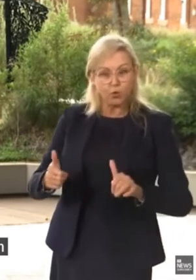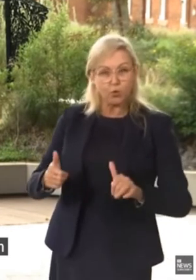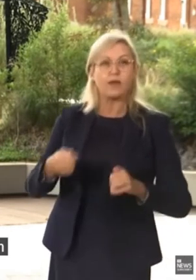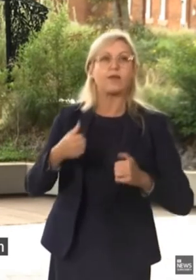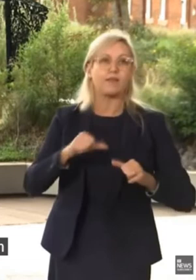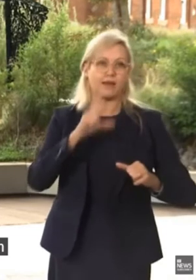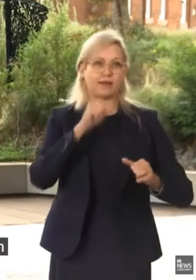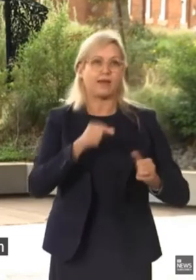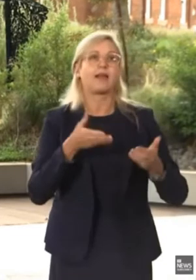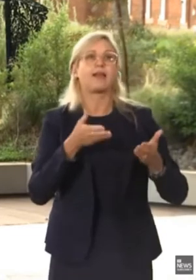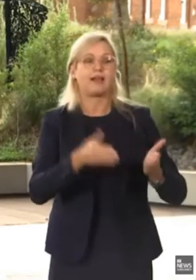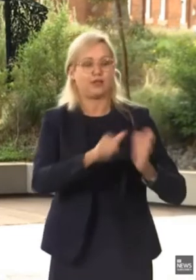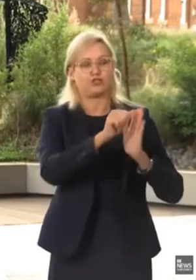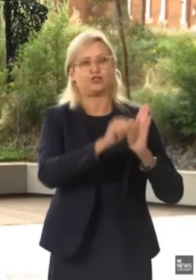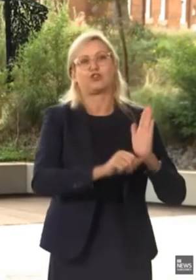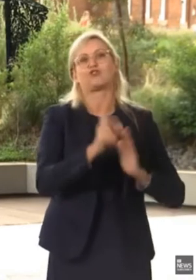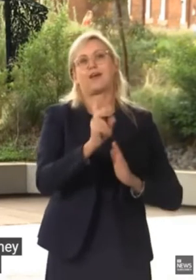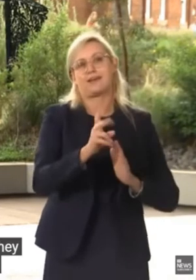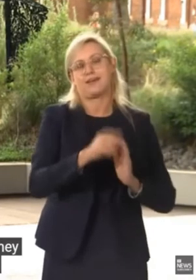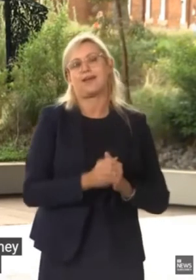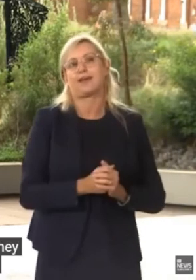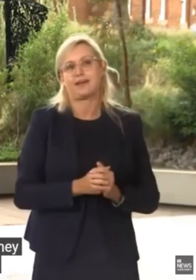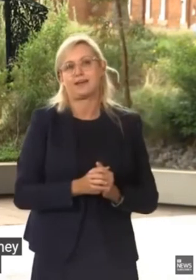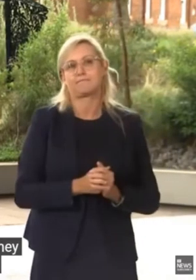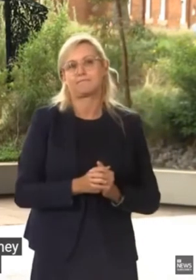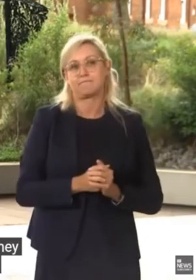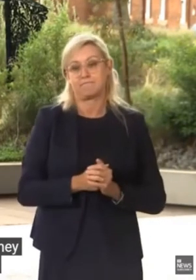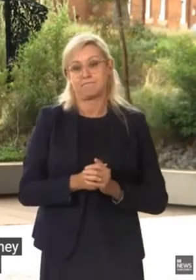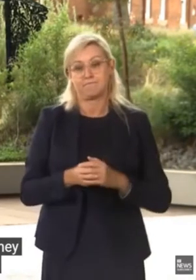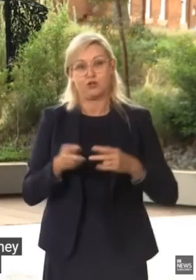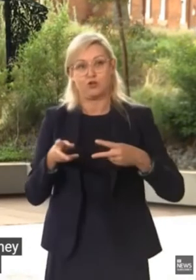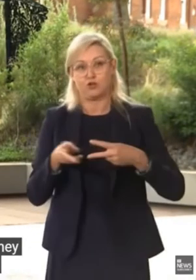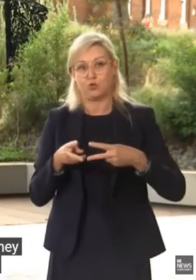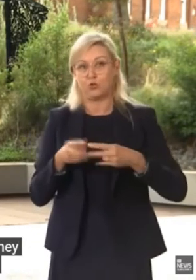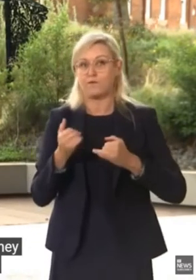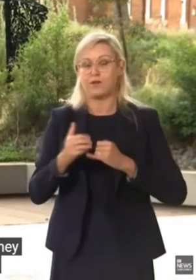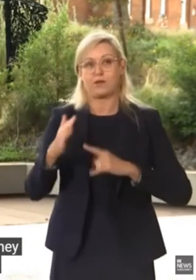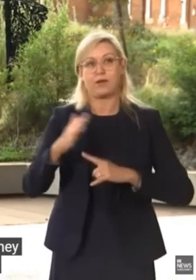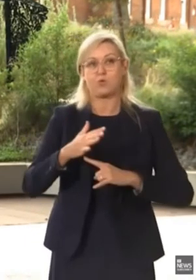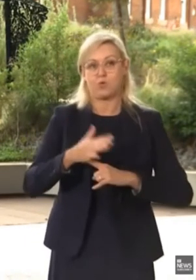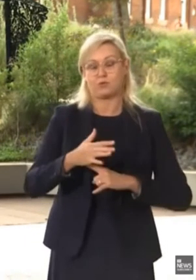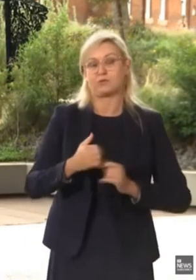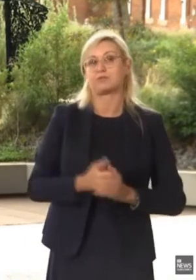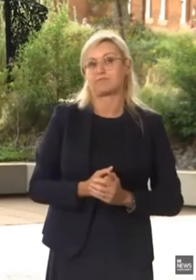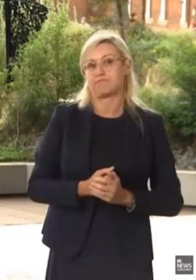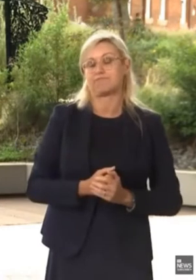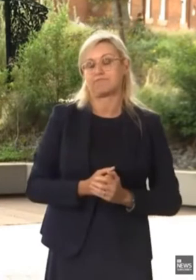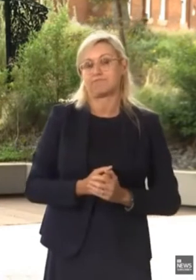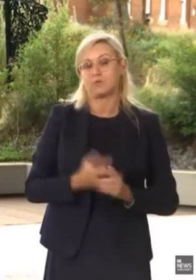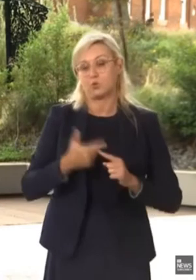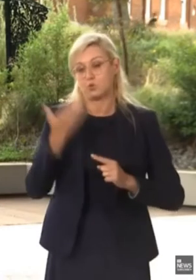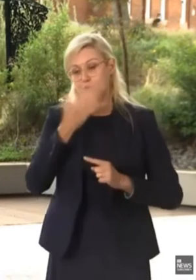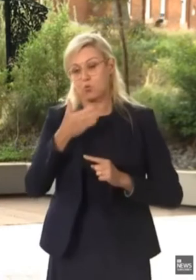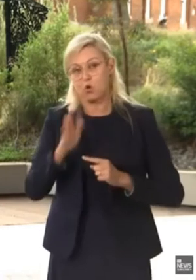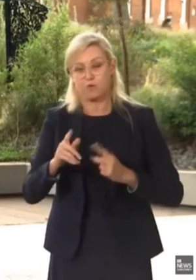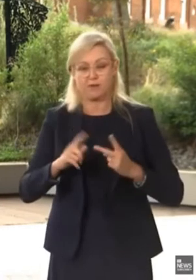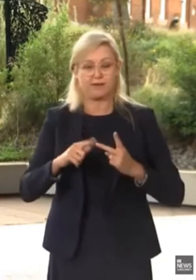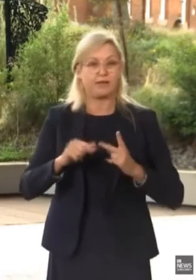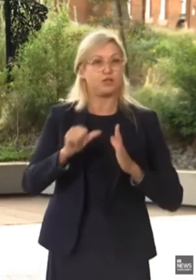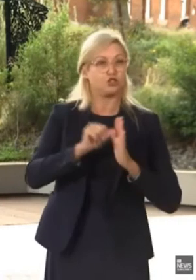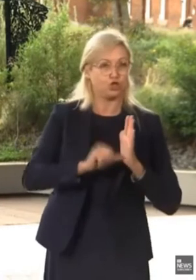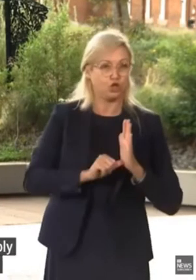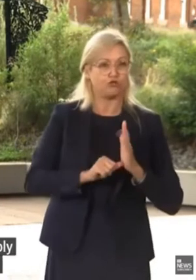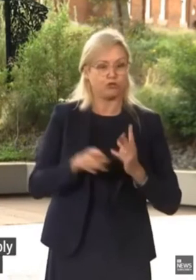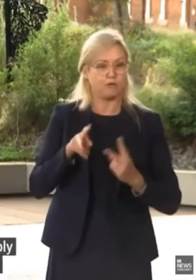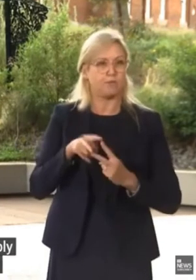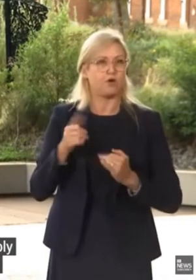elective surgery. Those measures are incredibly important for the state. They're incredibly important for kids and for people